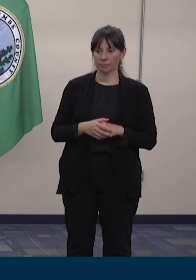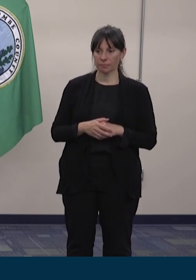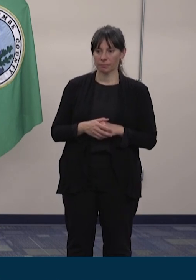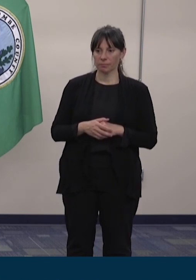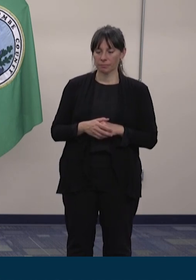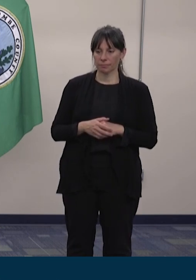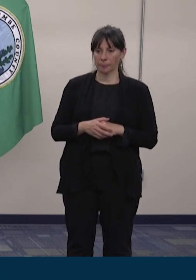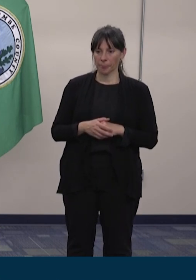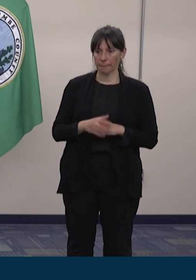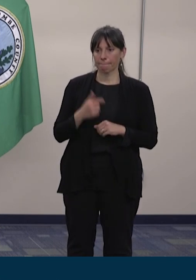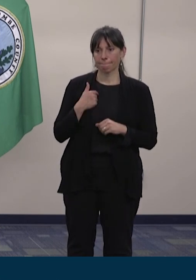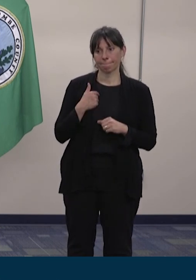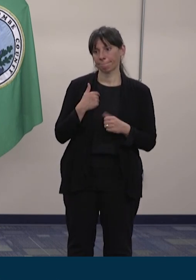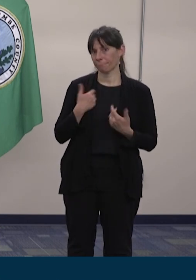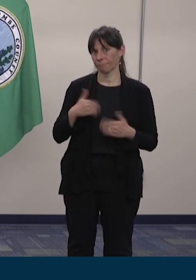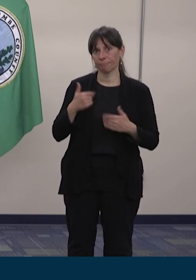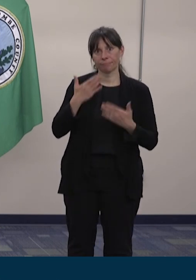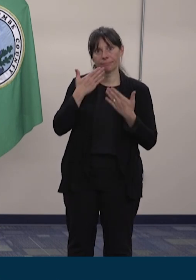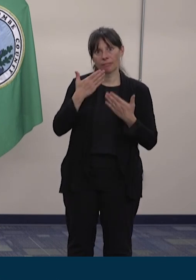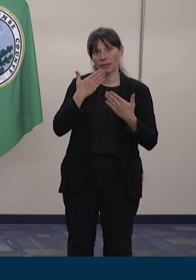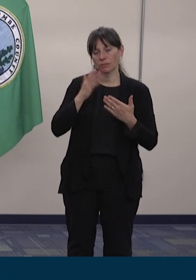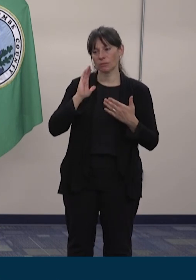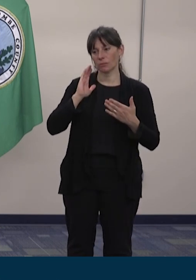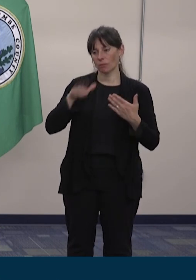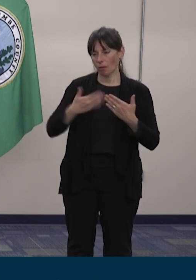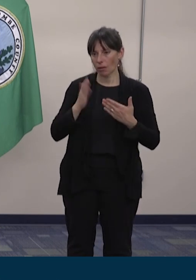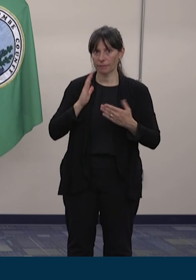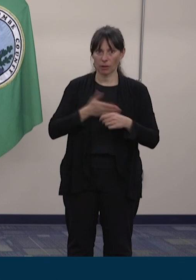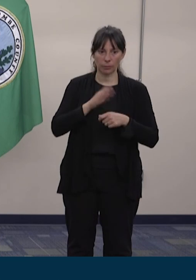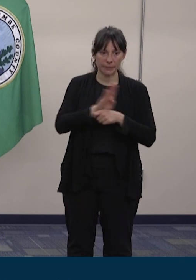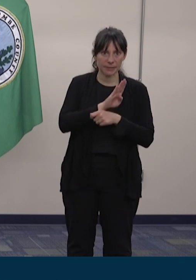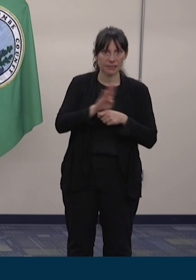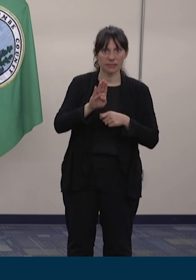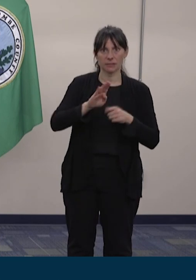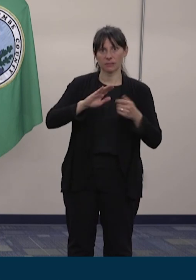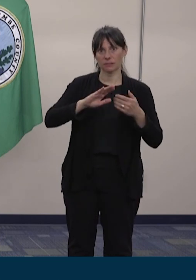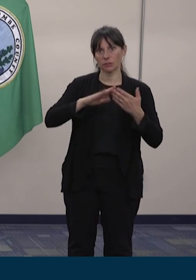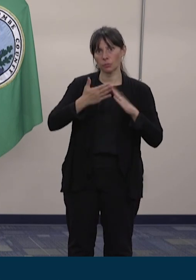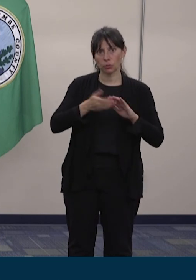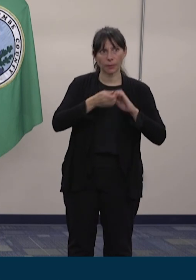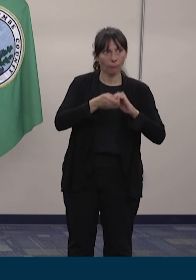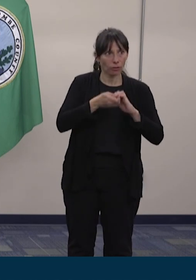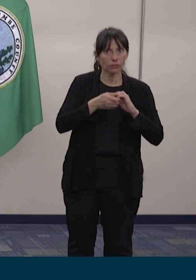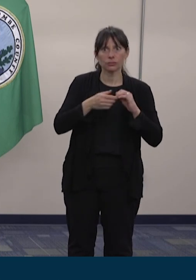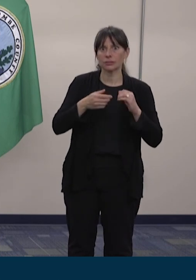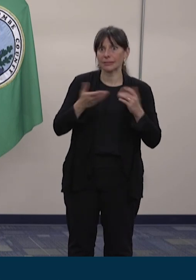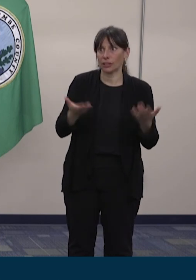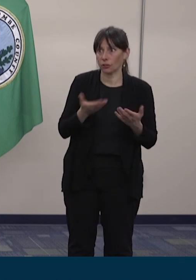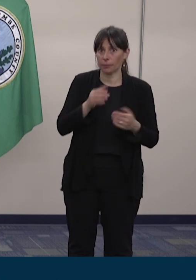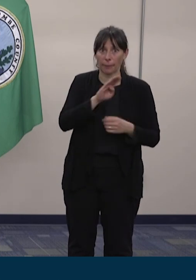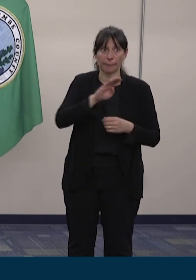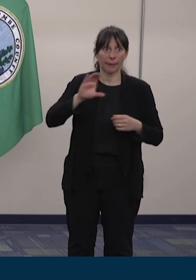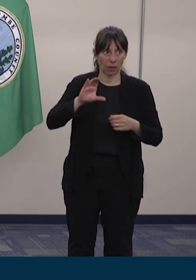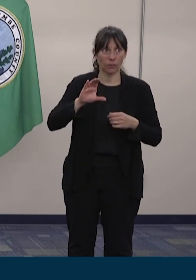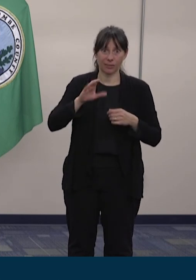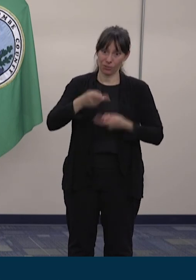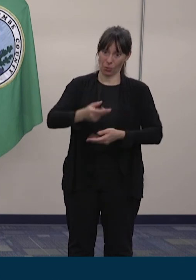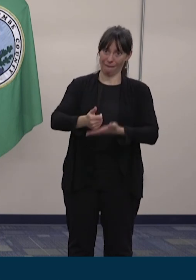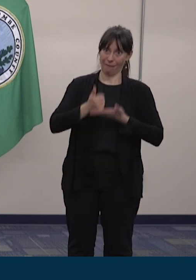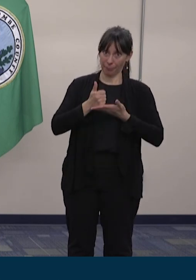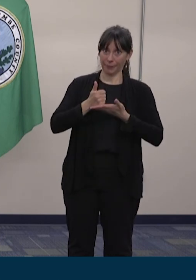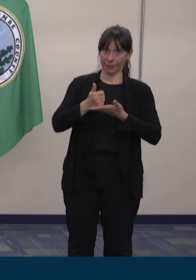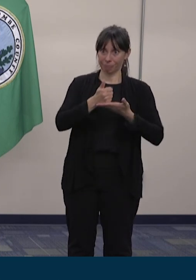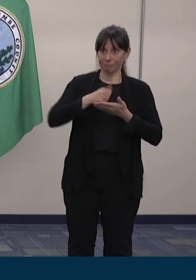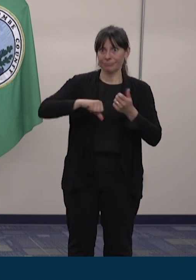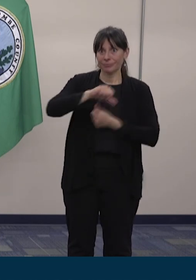and las gracias a businesses in Buncombe aquella gente County y that have helped our negocios community y stay socios que safe. han ayudado a It mantener has a saved salvo este lives. condado. Han podido If we salvar continue